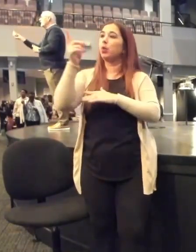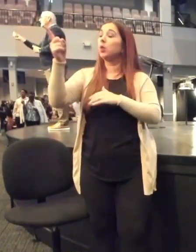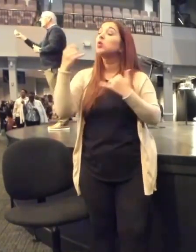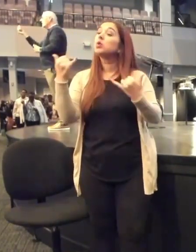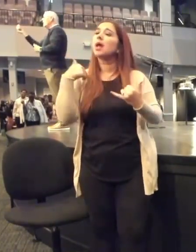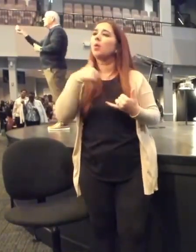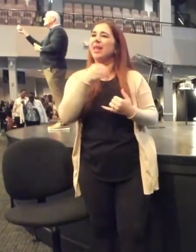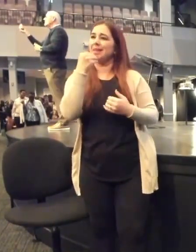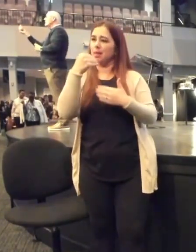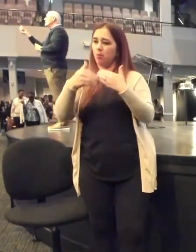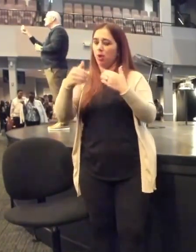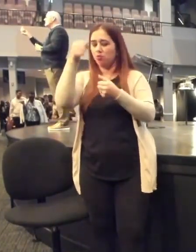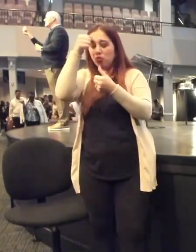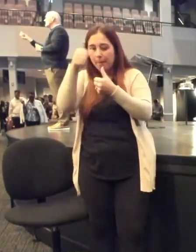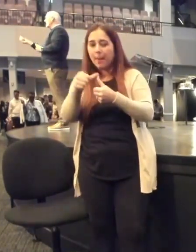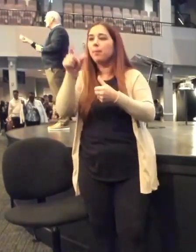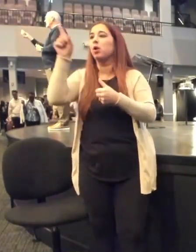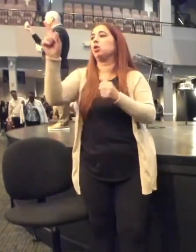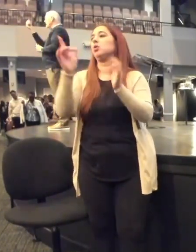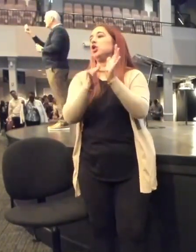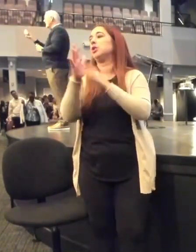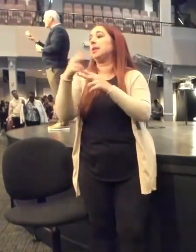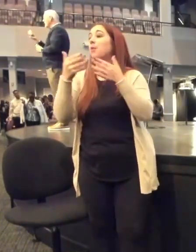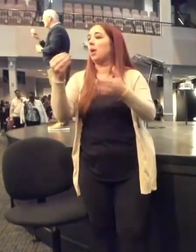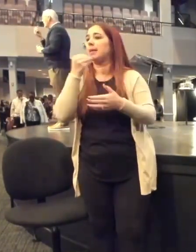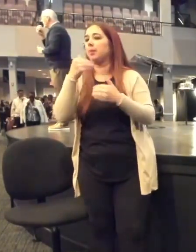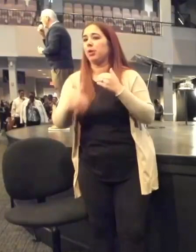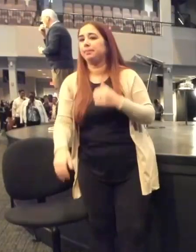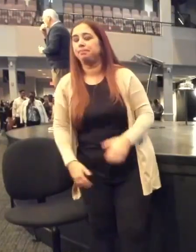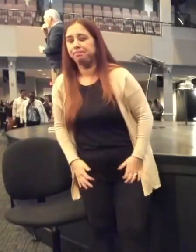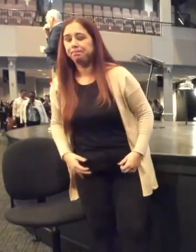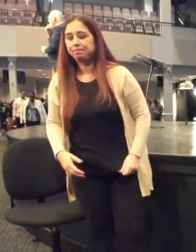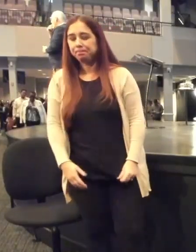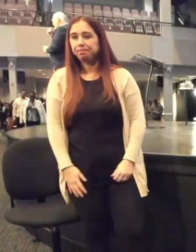this bread in remembrance of you in Jesus' name. Let's eat together.